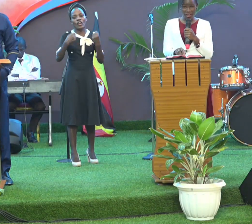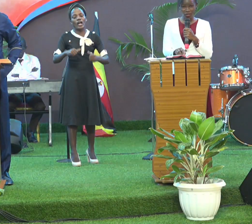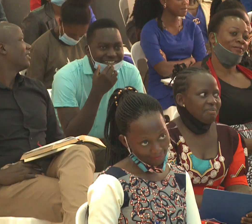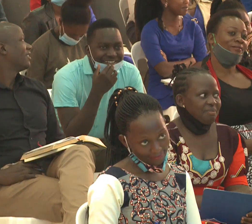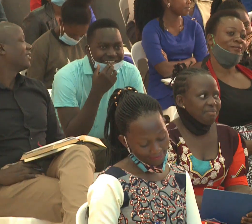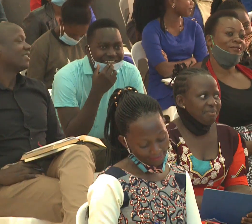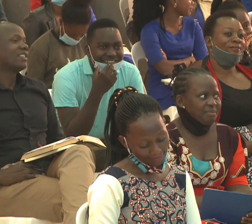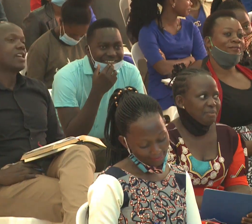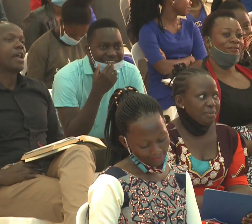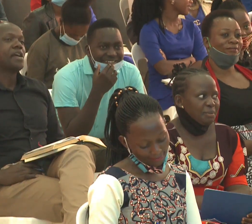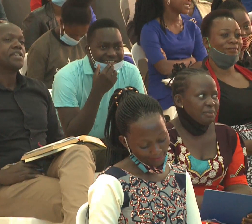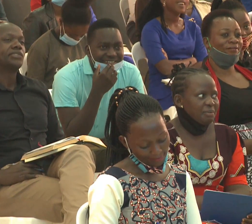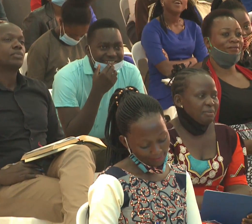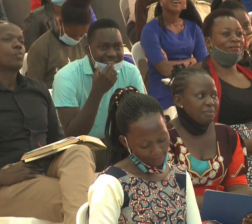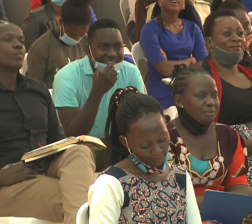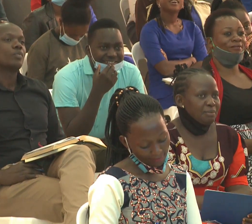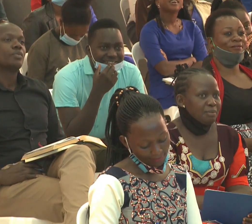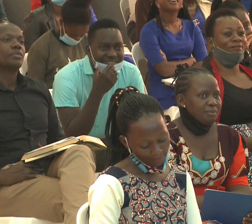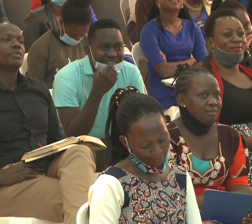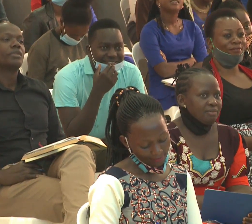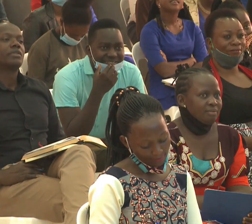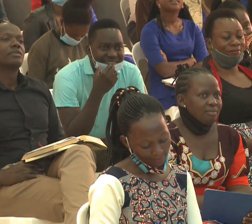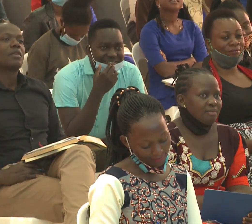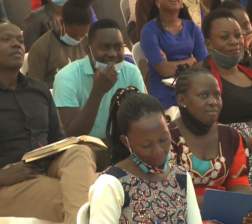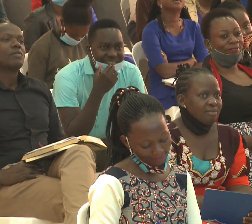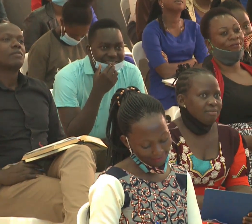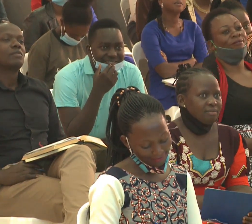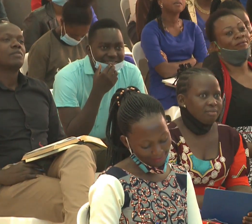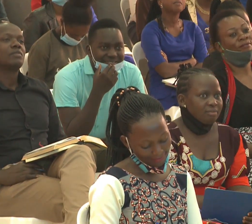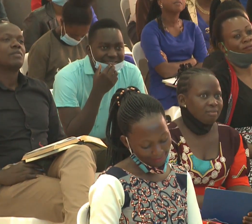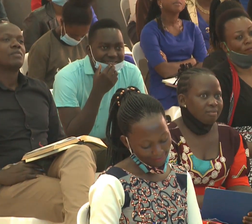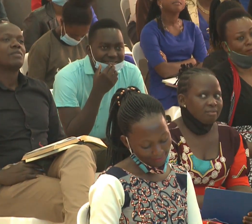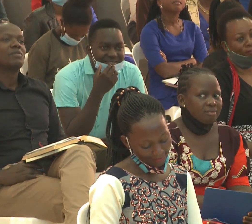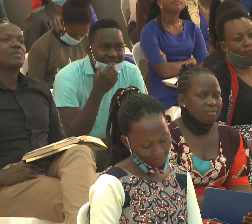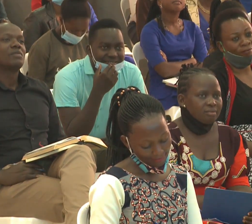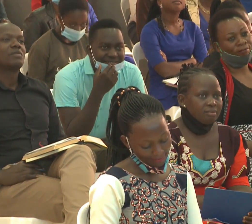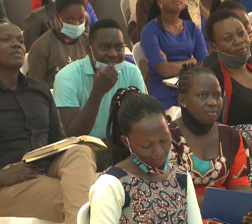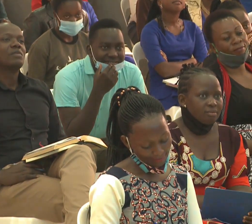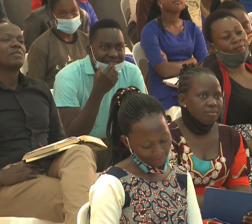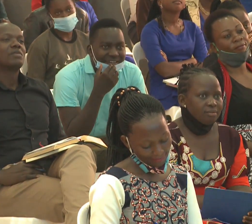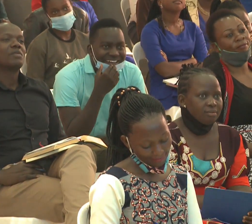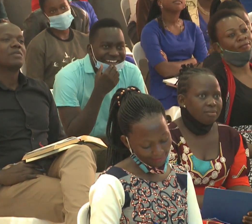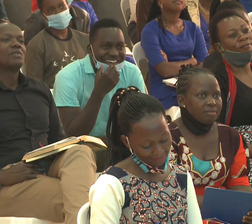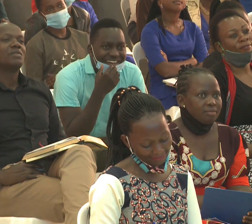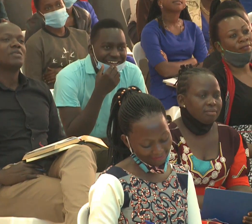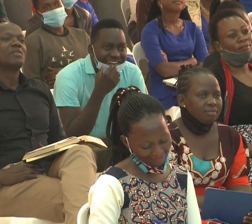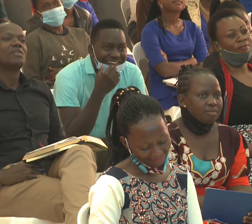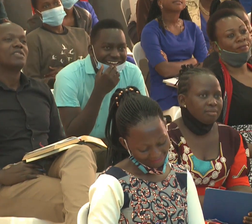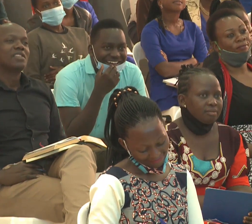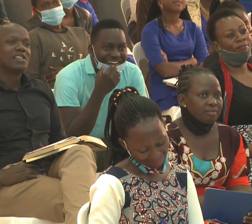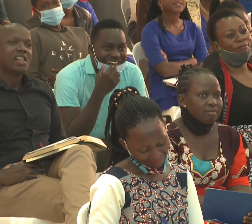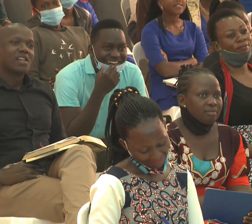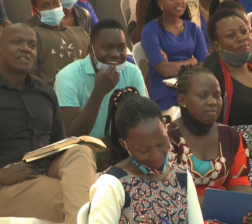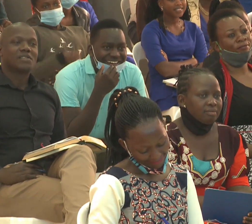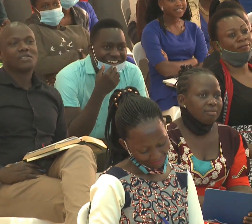No arguing about it. The way he hurts the pain is the way he